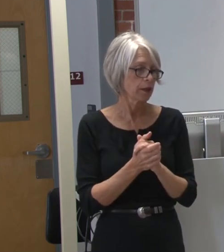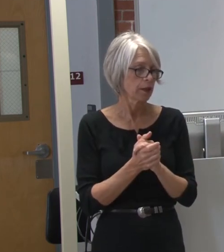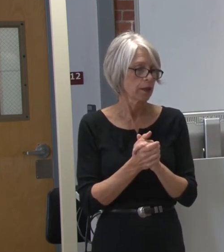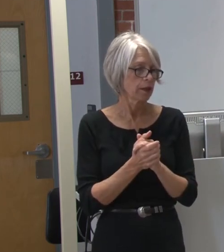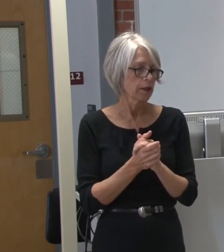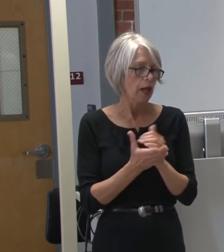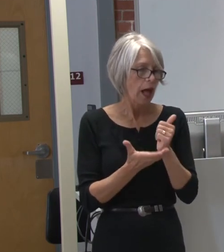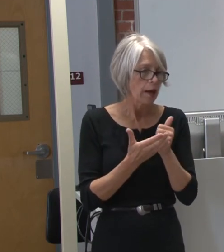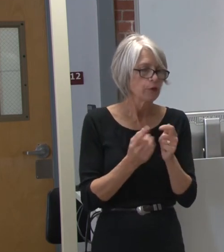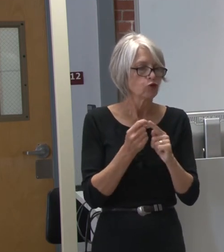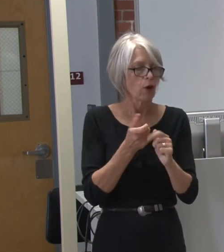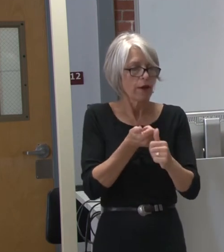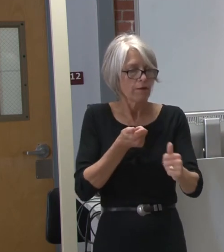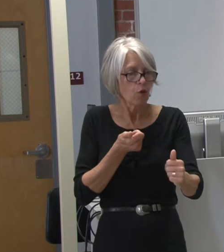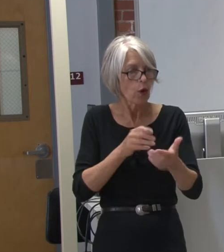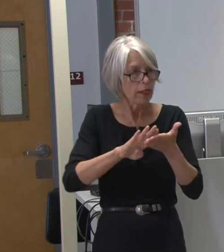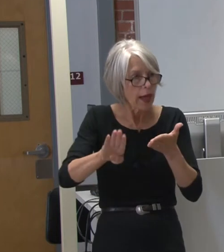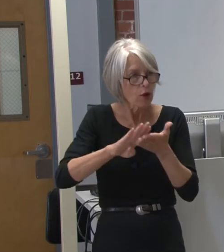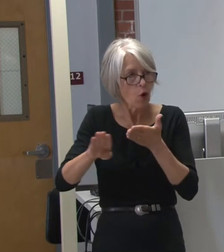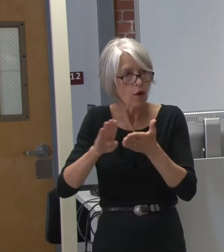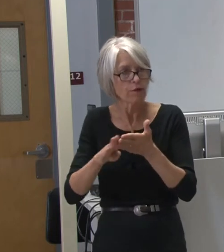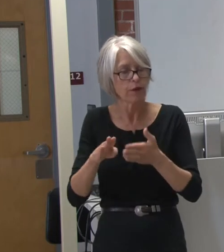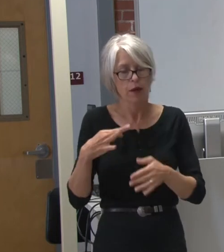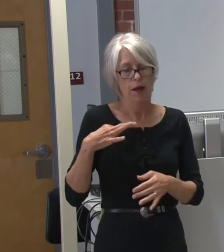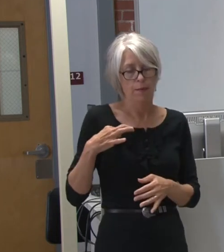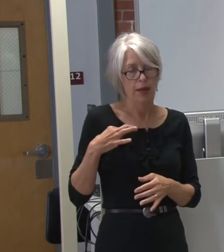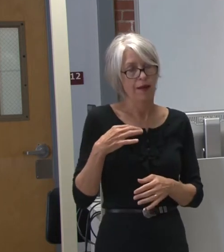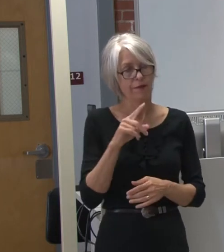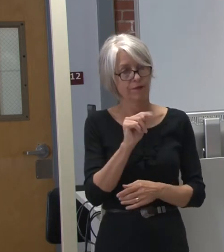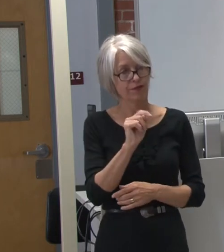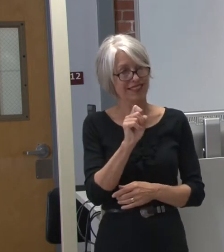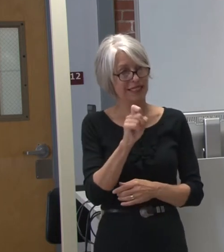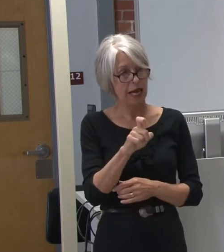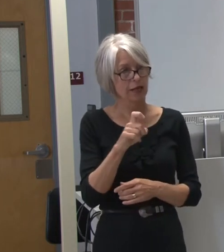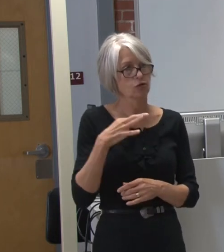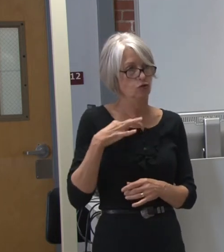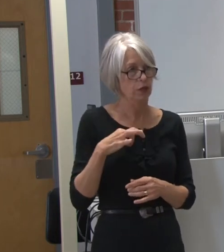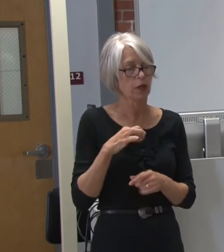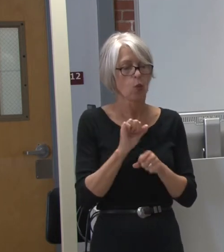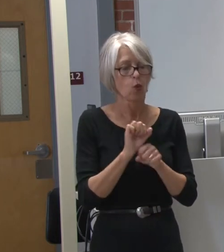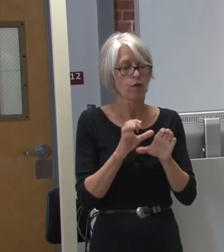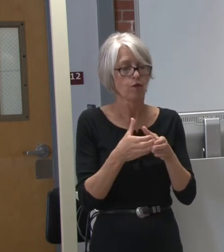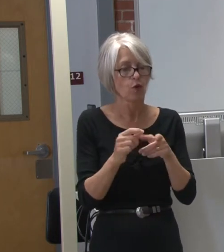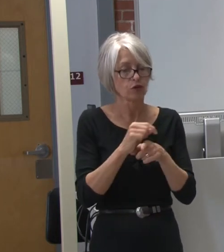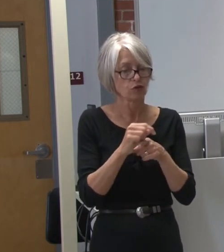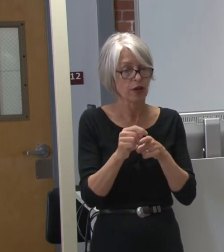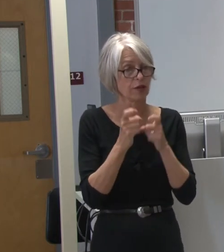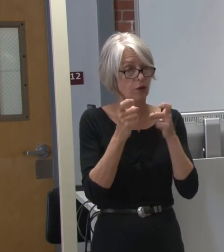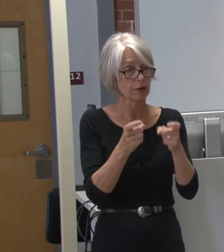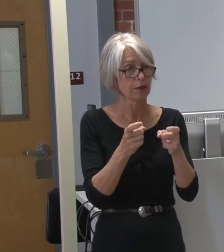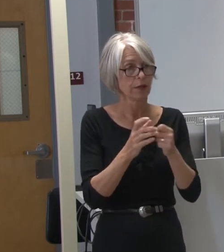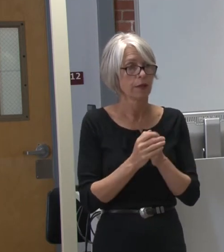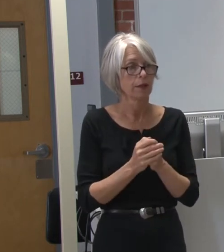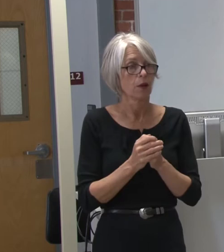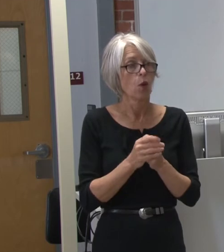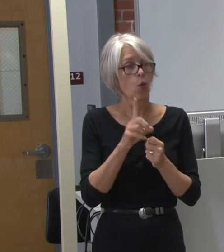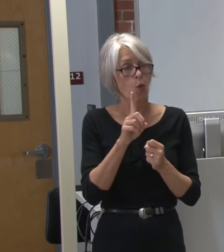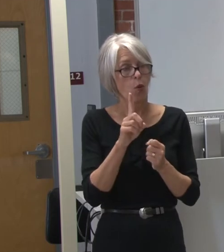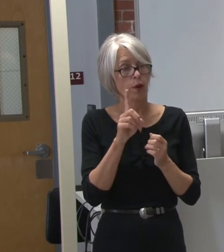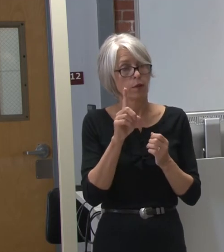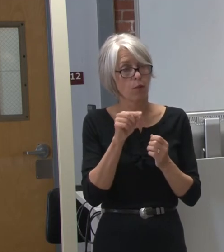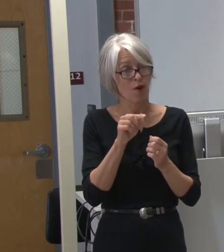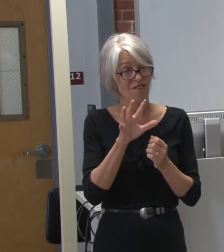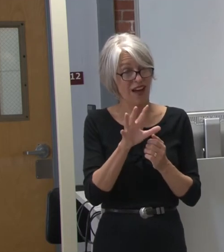avert layoffs, apply for tax credits, and workforce training grants. Many were matched with the 1.6 million job seekers who came through our